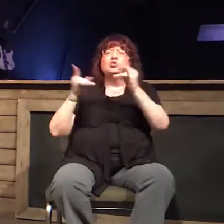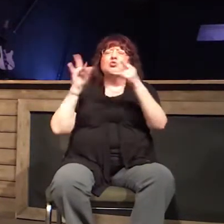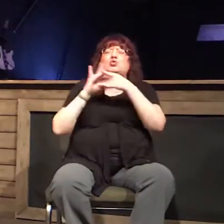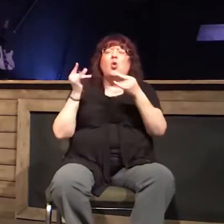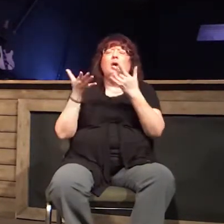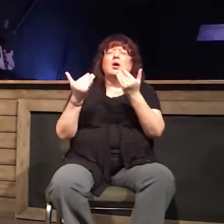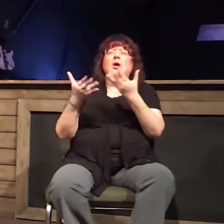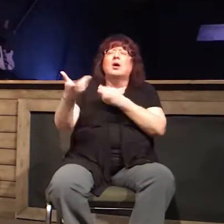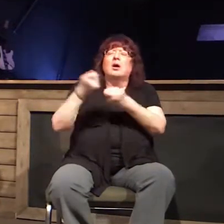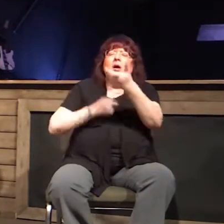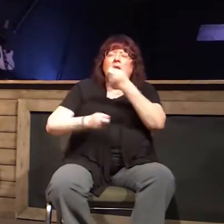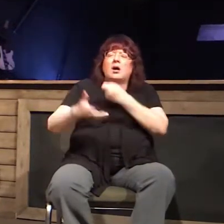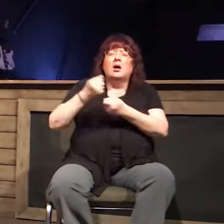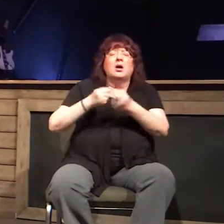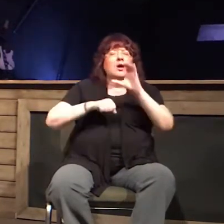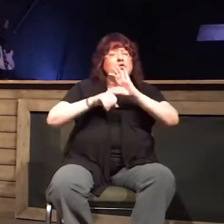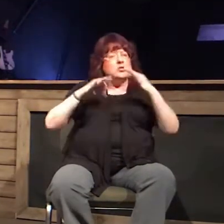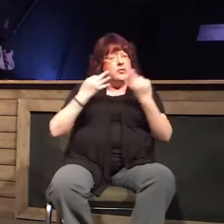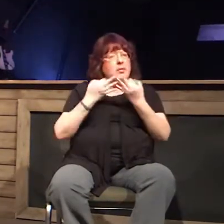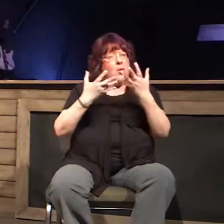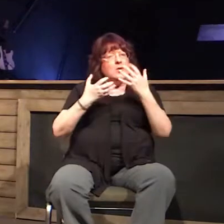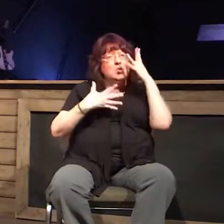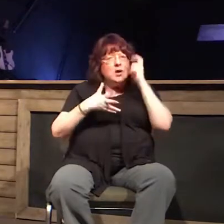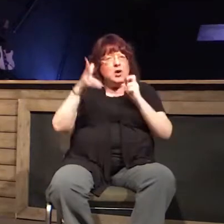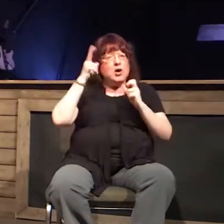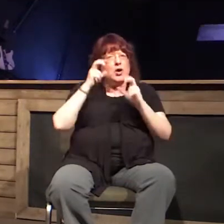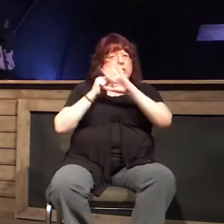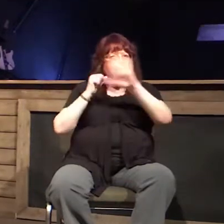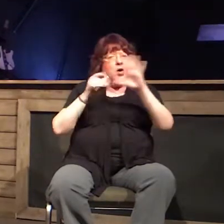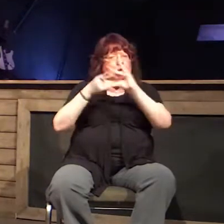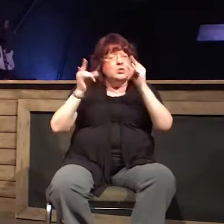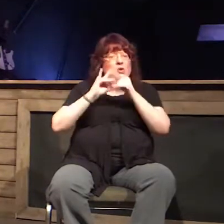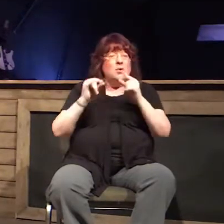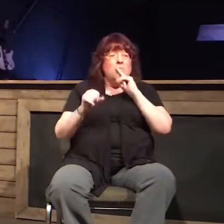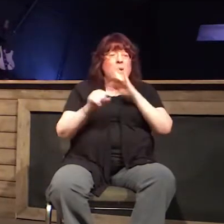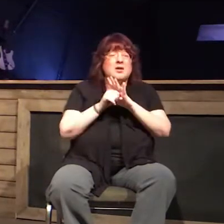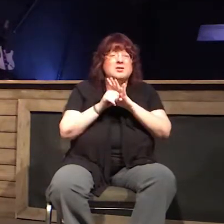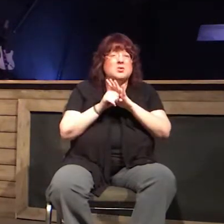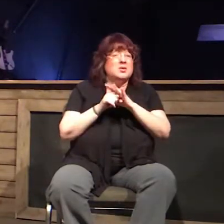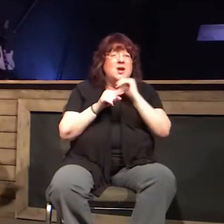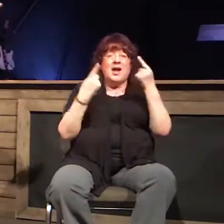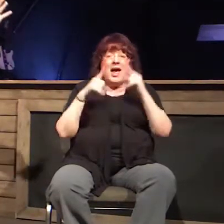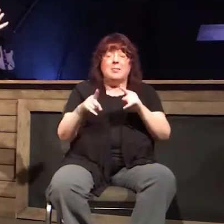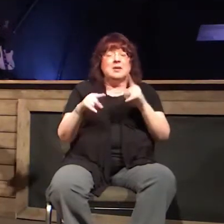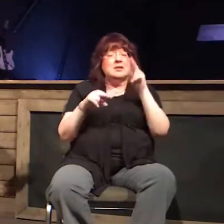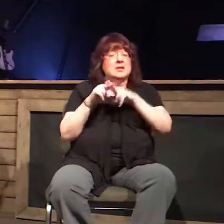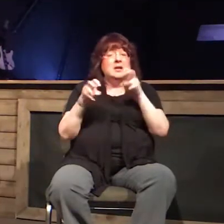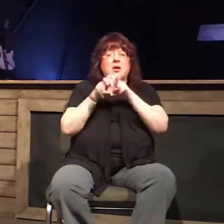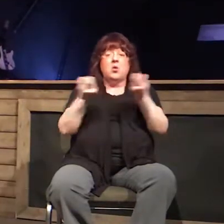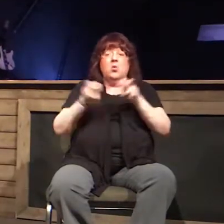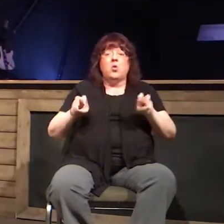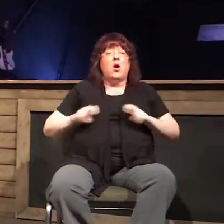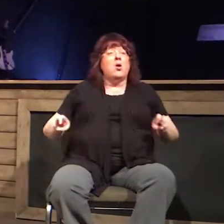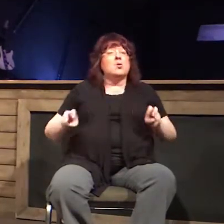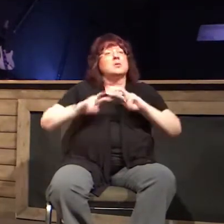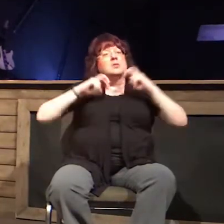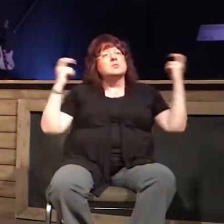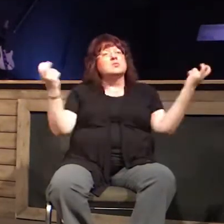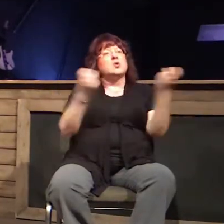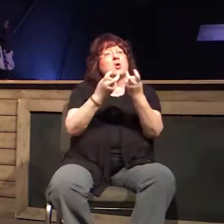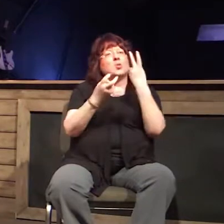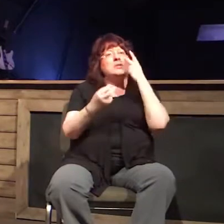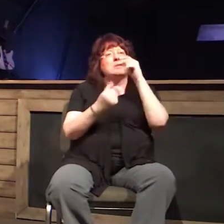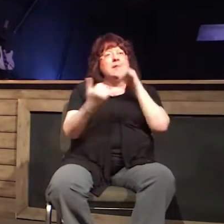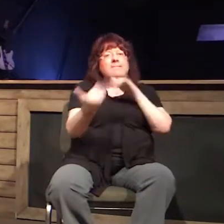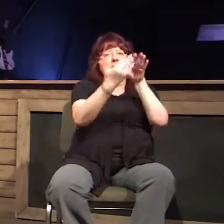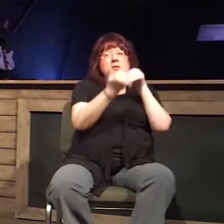trying to find more and more ways in our church family to hear people's stories. But I'm going to promise you something. It's not going to happen sitting in rows. We got to get in circles so we can see each